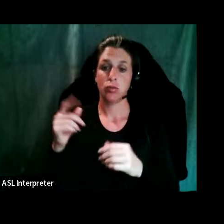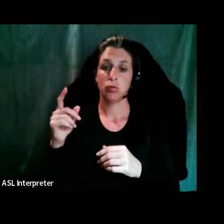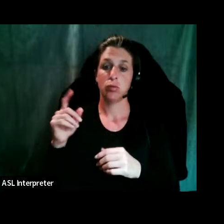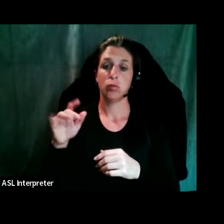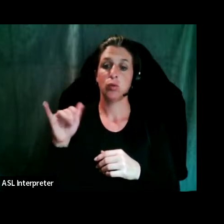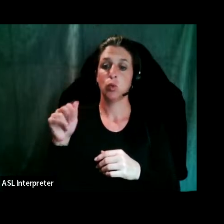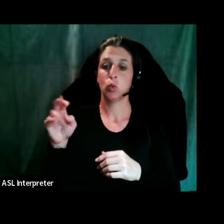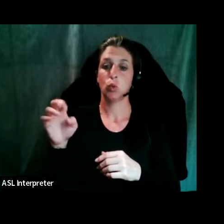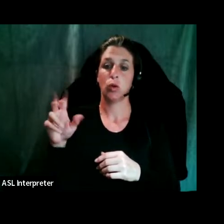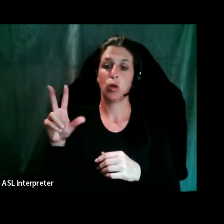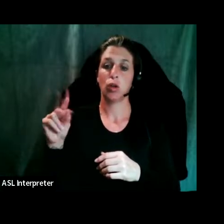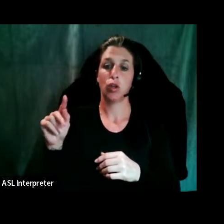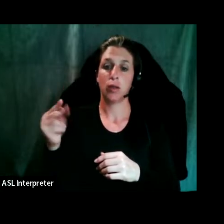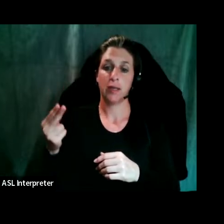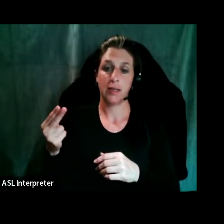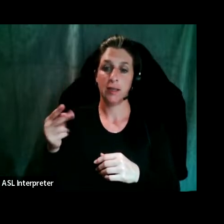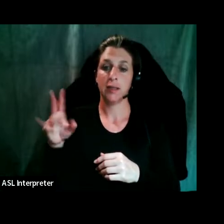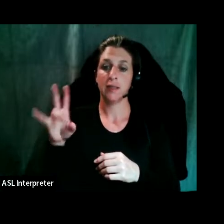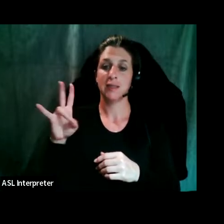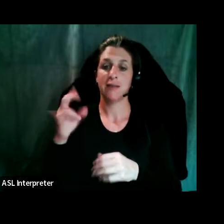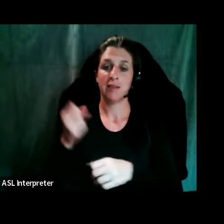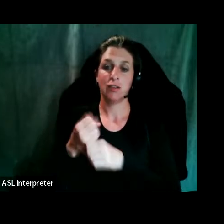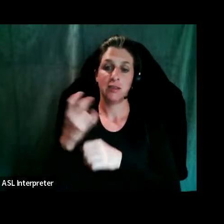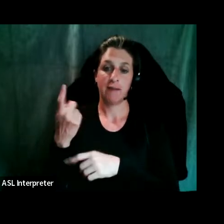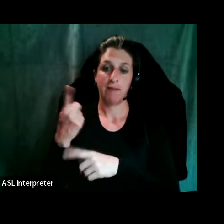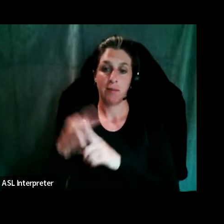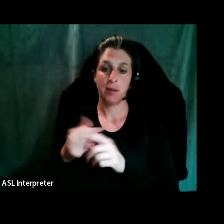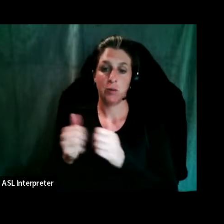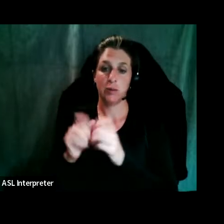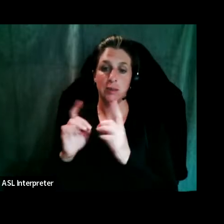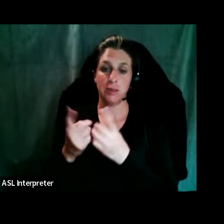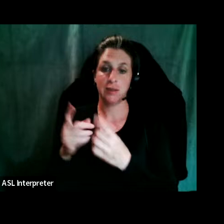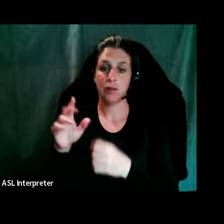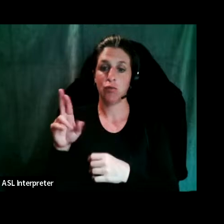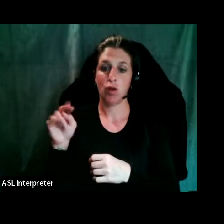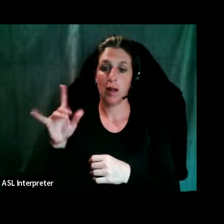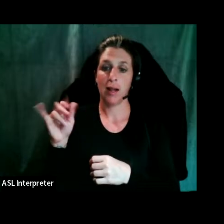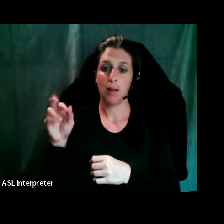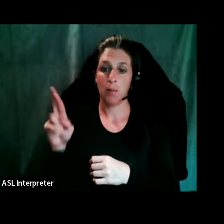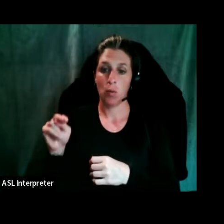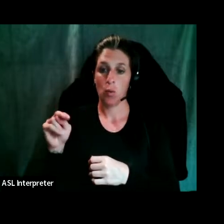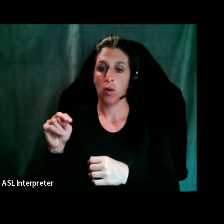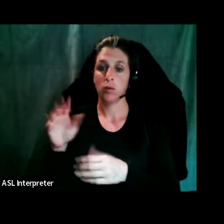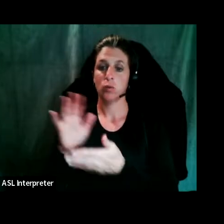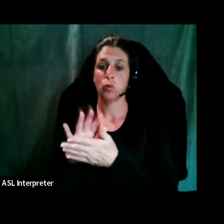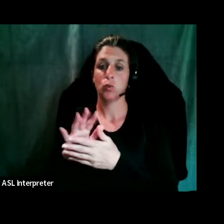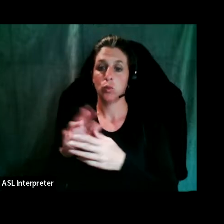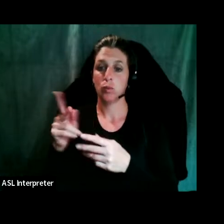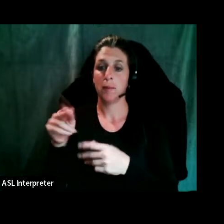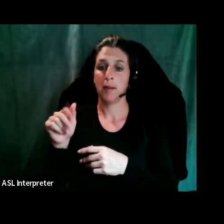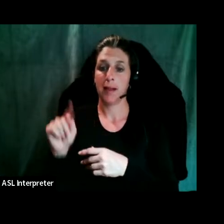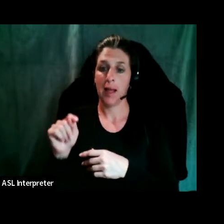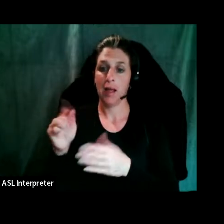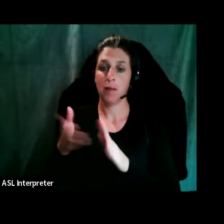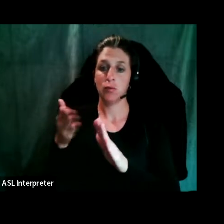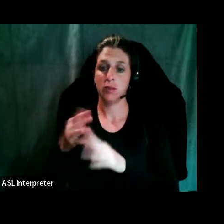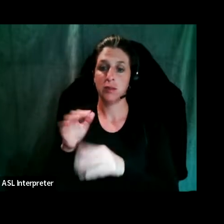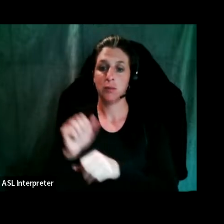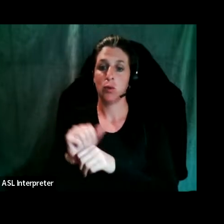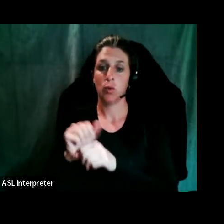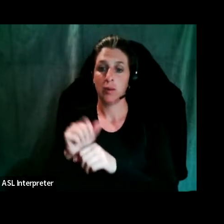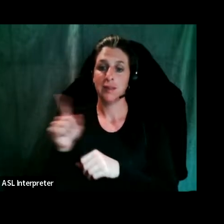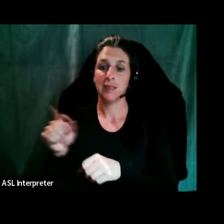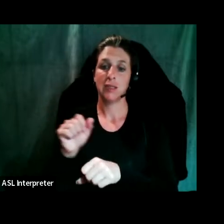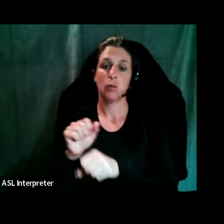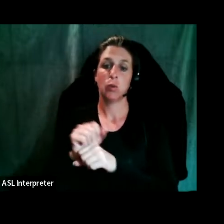months. Ron Claiborne, school plant operations employee at Aragon, effective May 31st, and he's been with the district 19 years